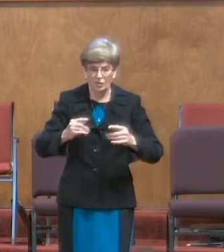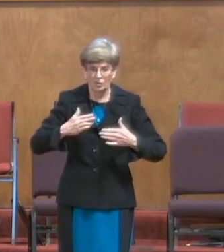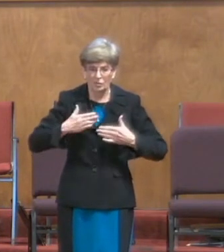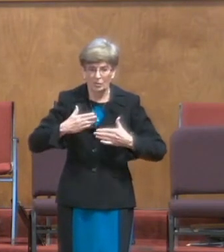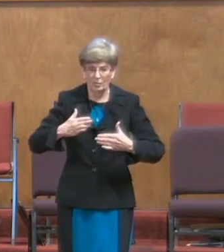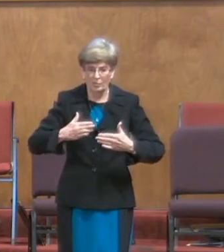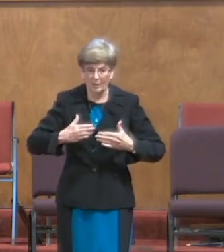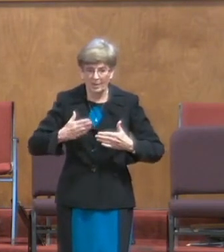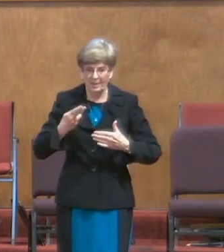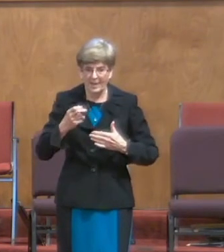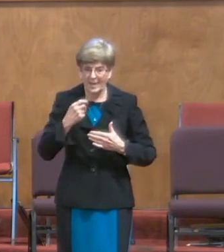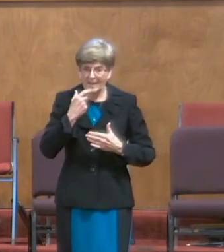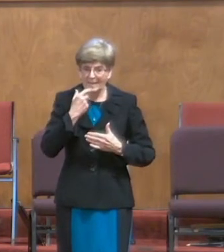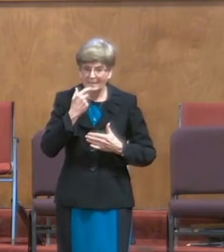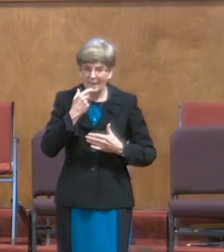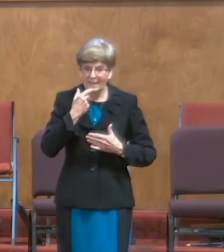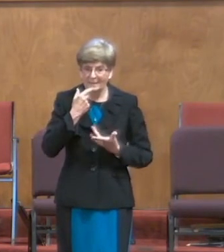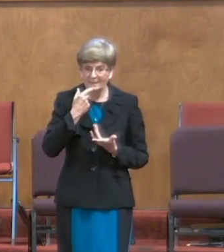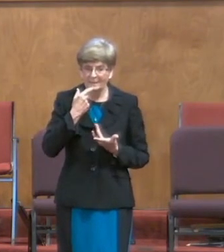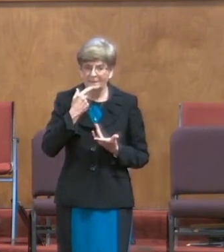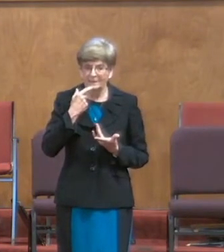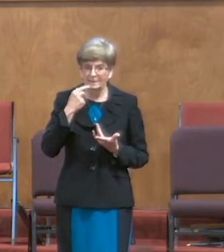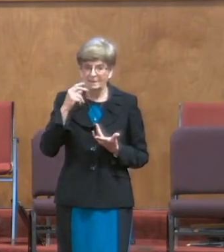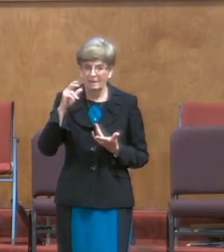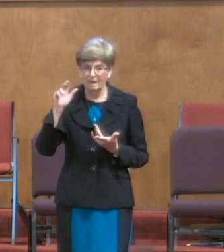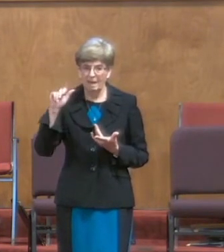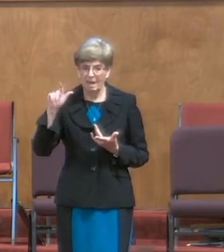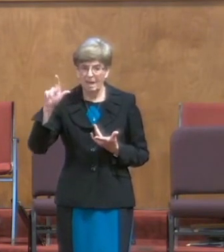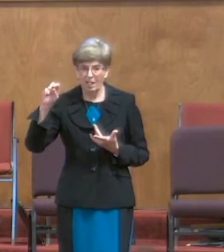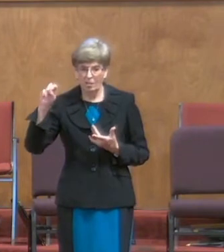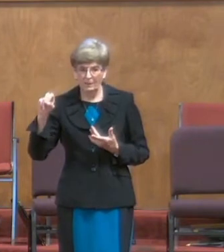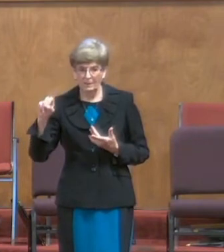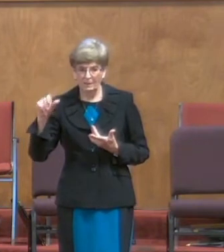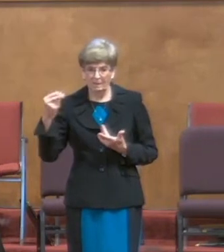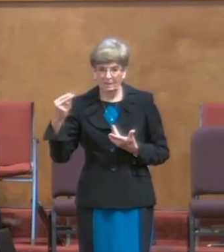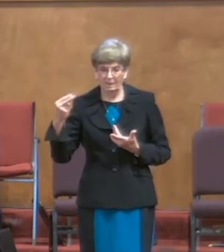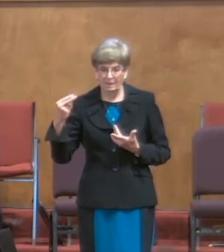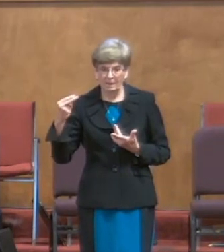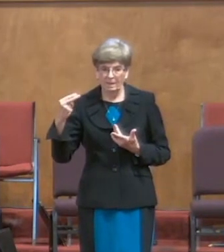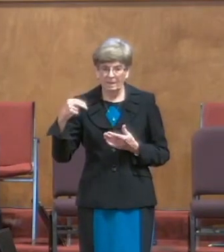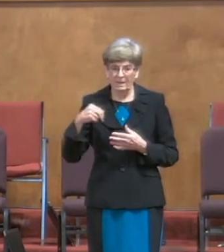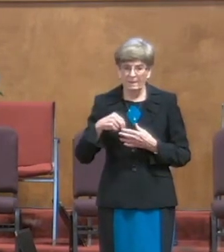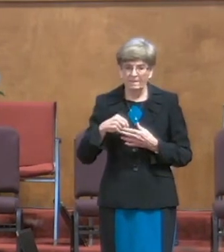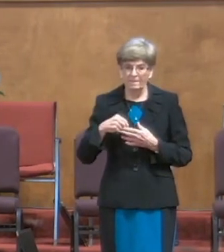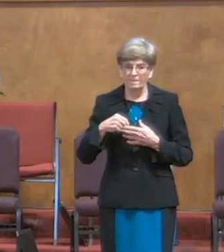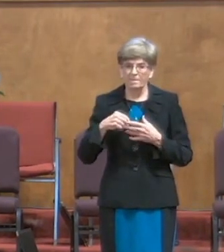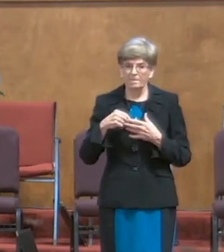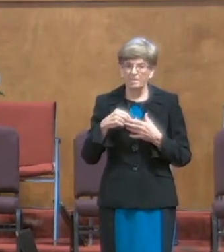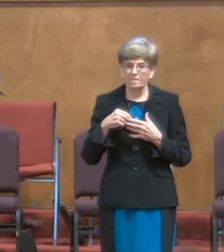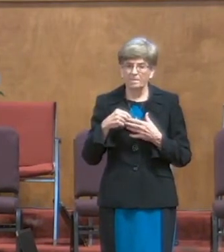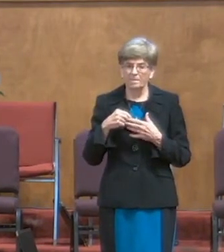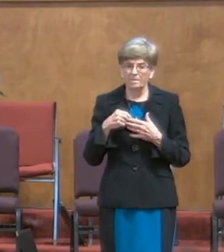"Eli, Eli, lama sabachthani?